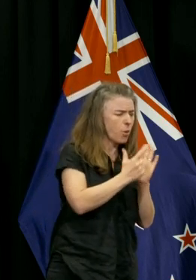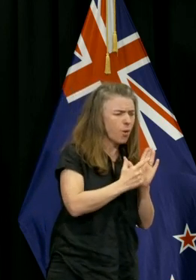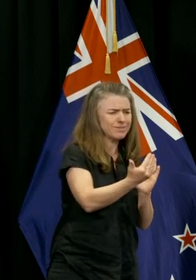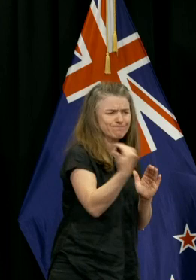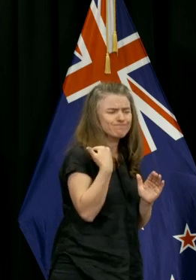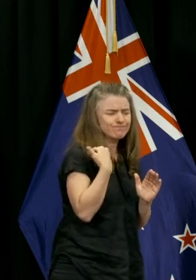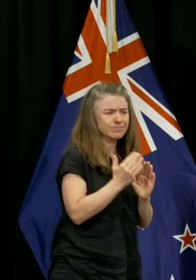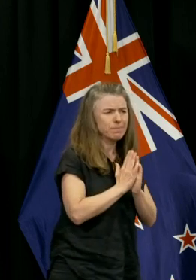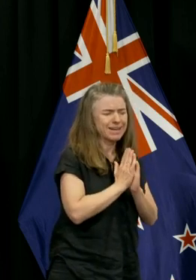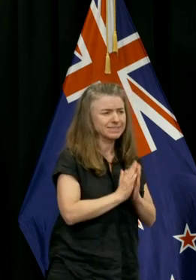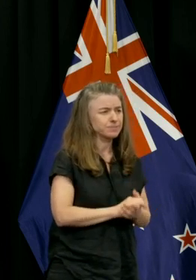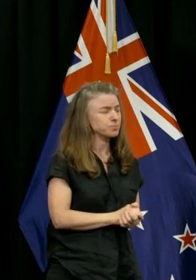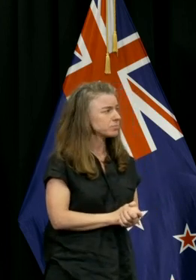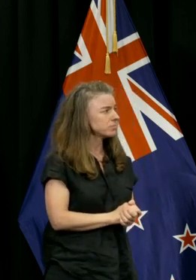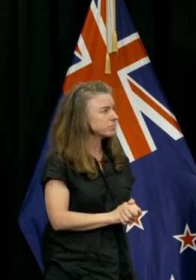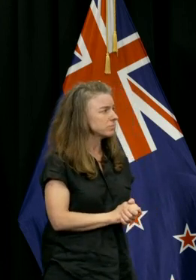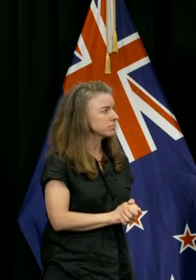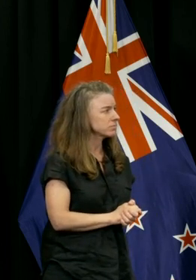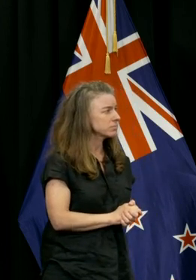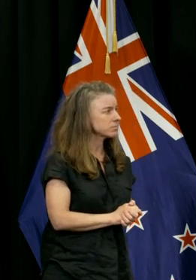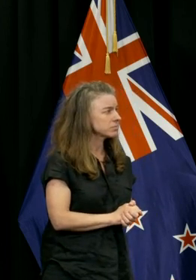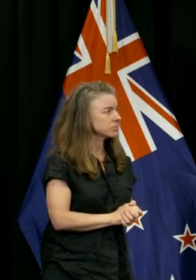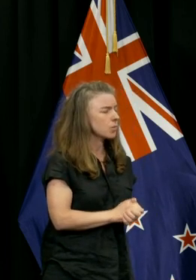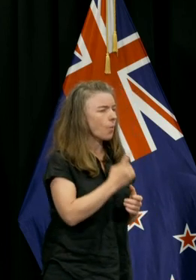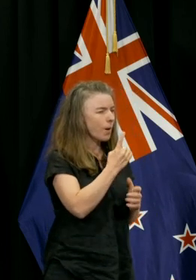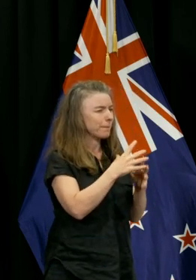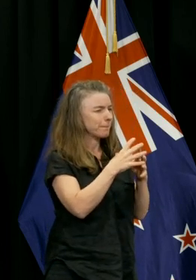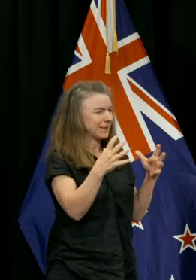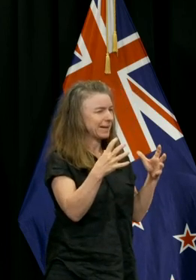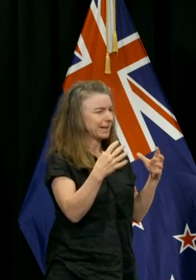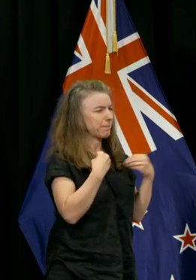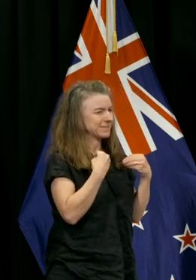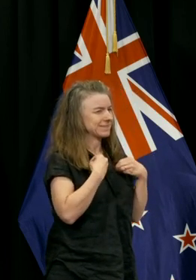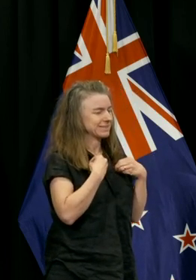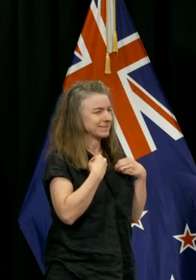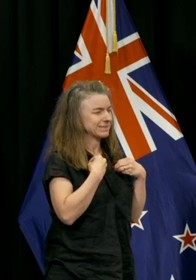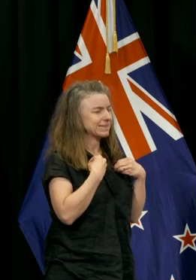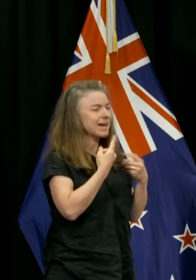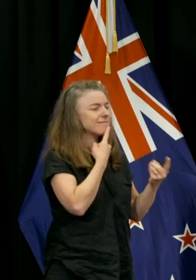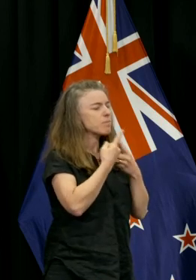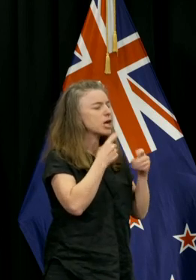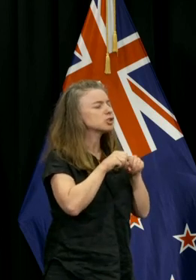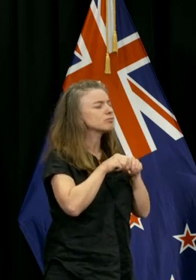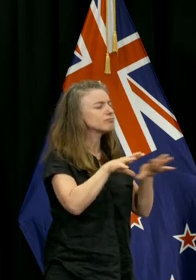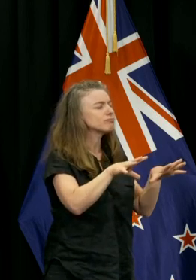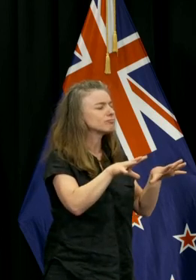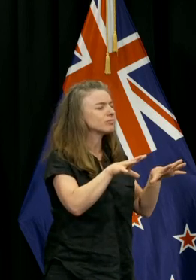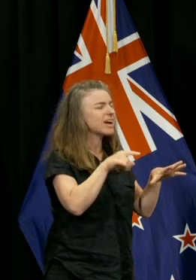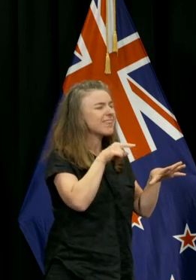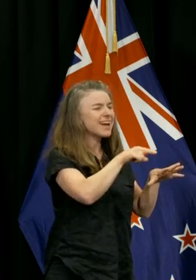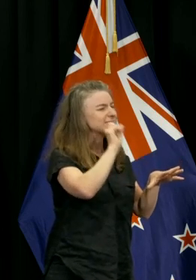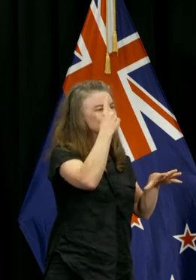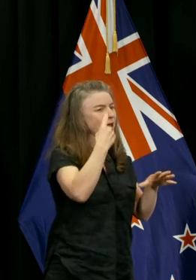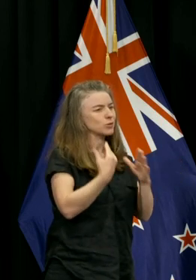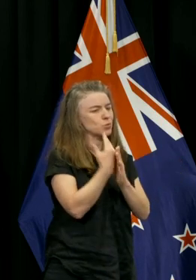One large agency who you might be referring to put out some information about what they thought they could do. They hadn't caught up